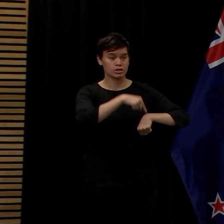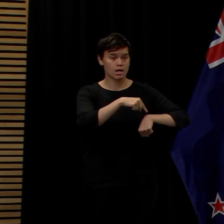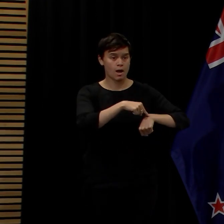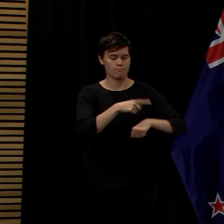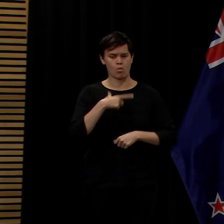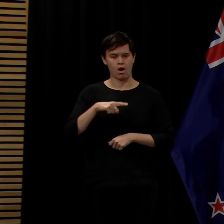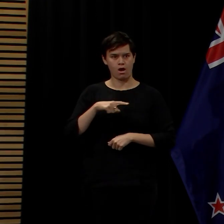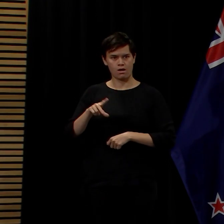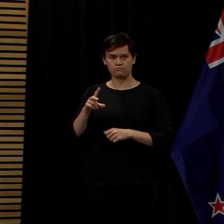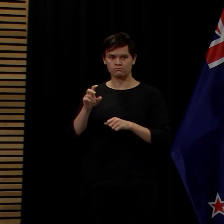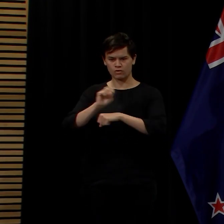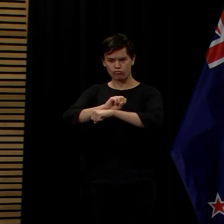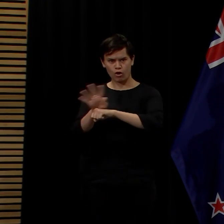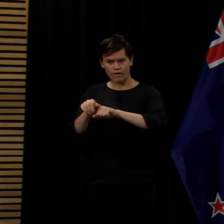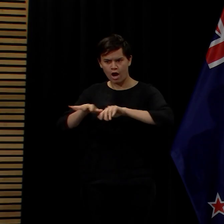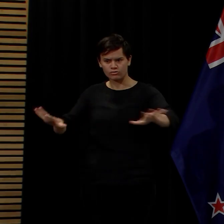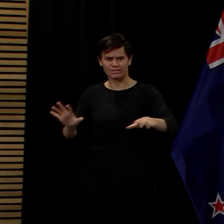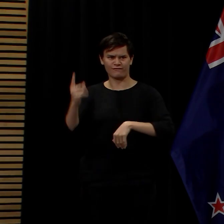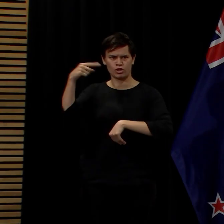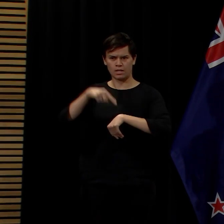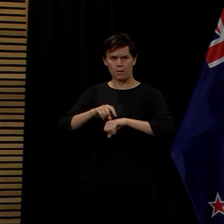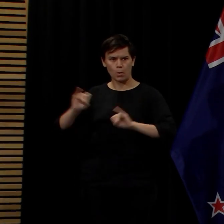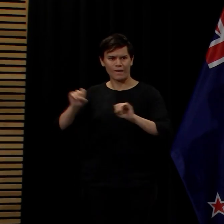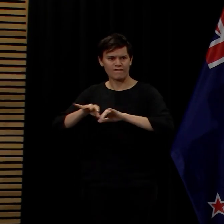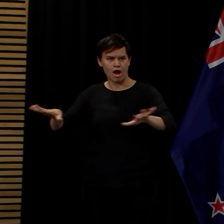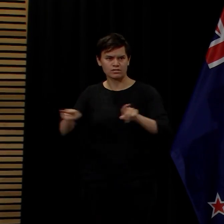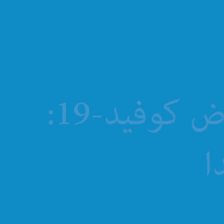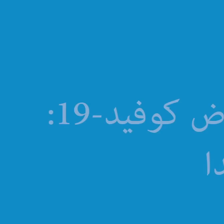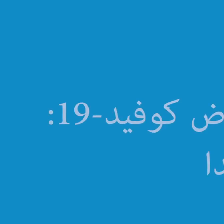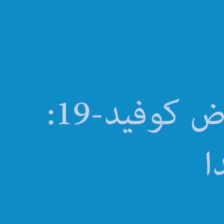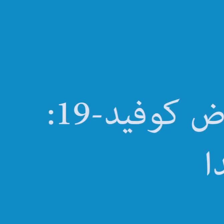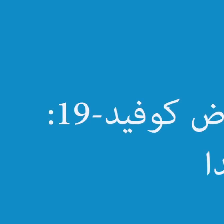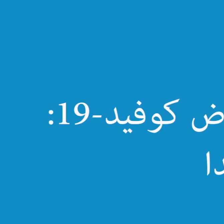unchecked would have an unacceptable toll on new